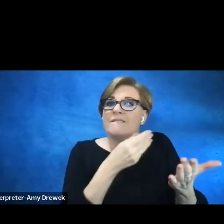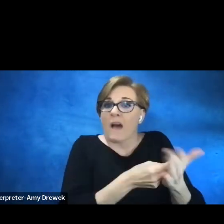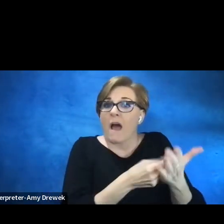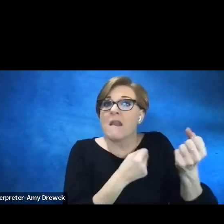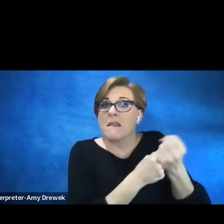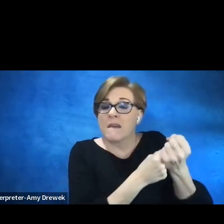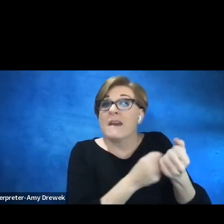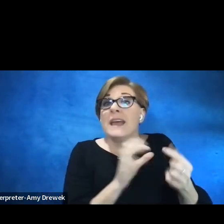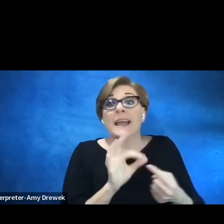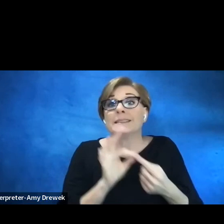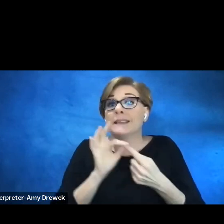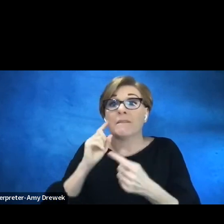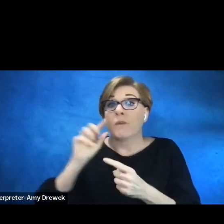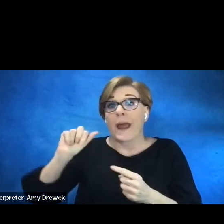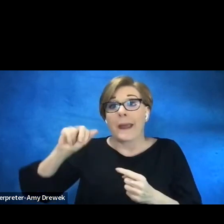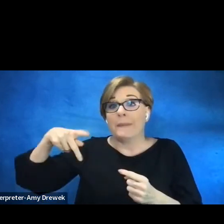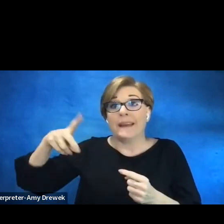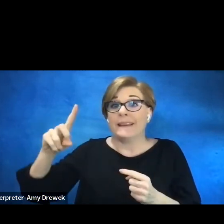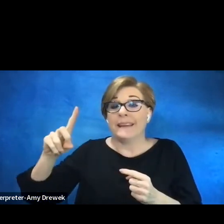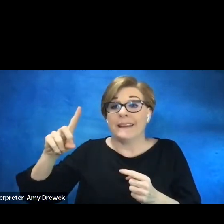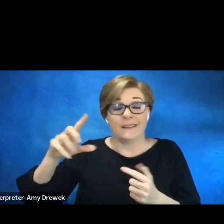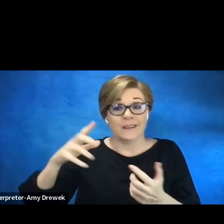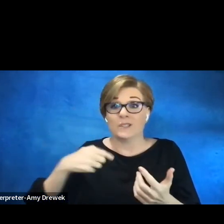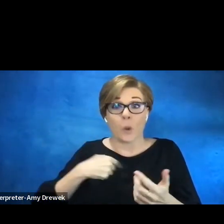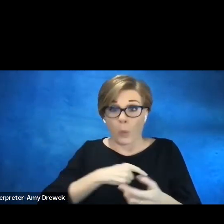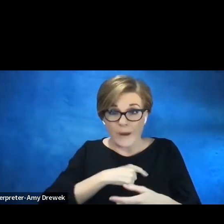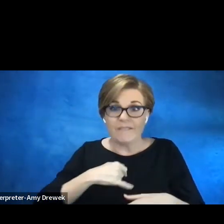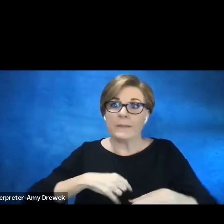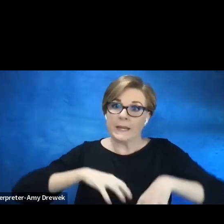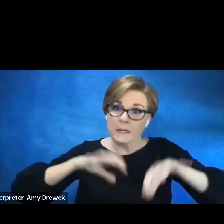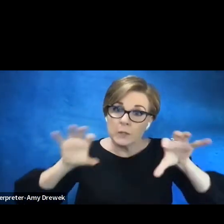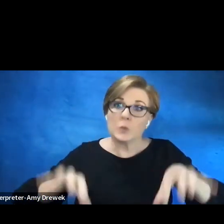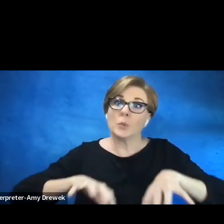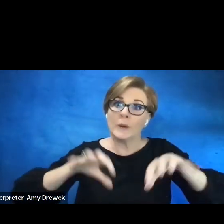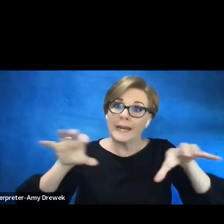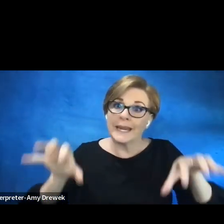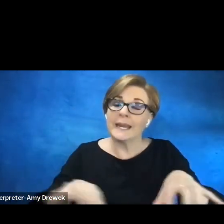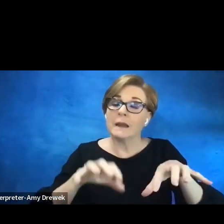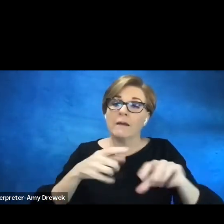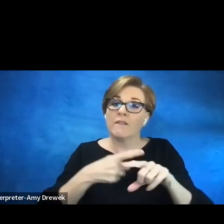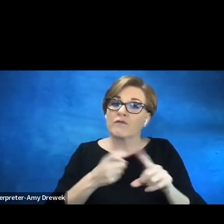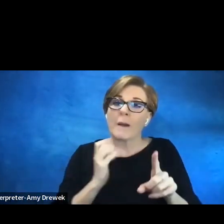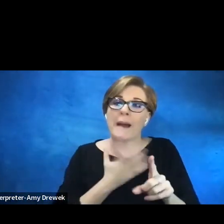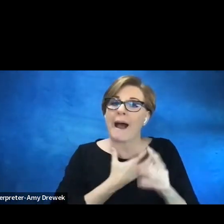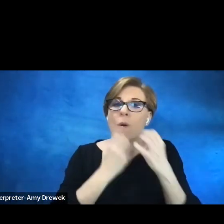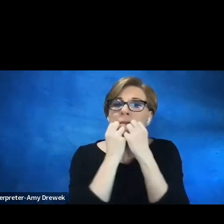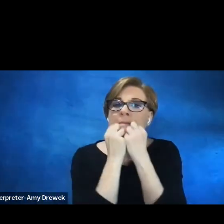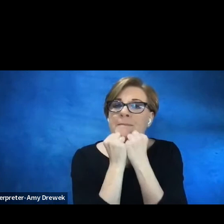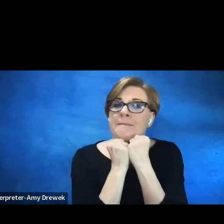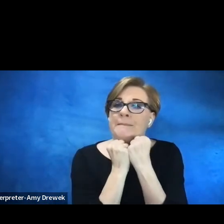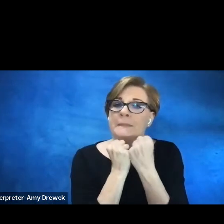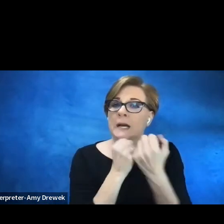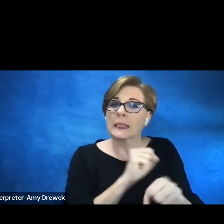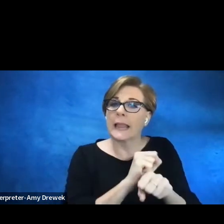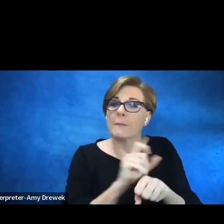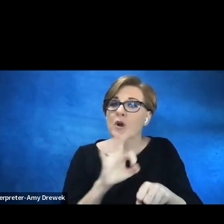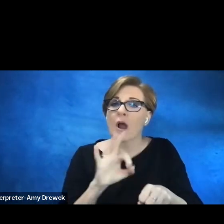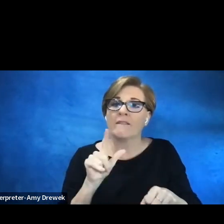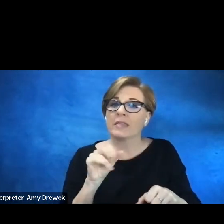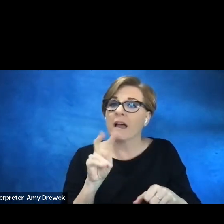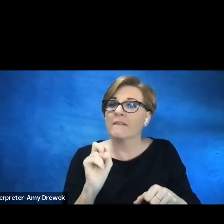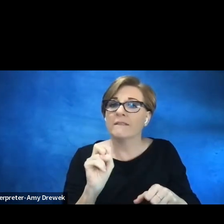been funded and has been a labor of love by so many just unbelievably dedicated people working so